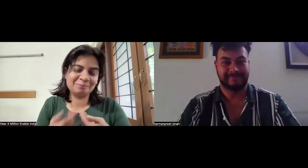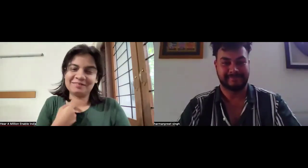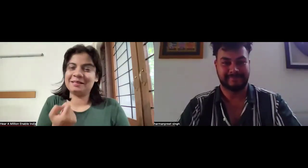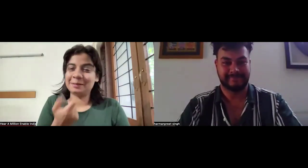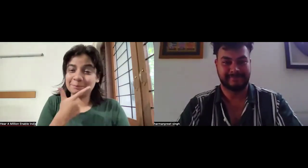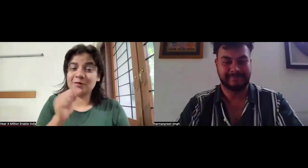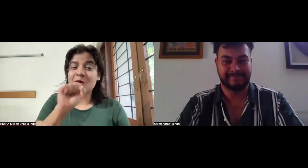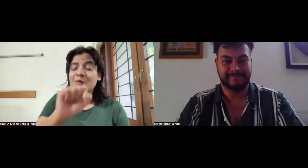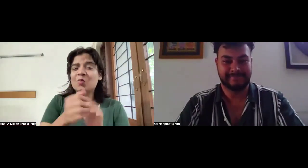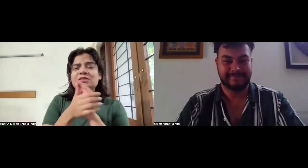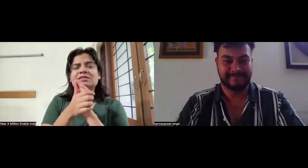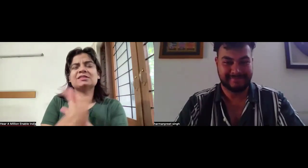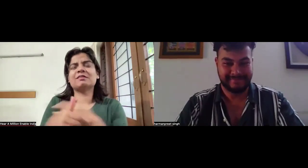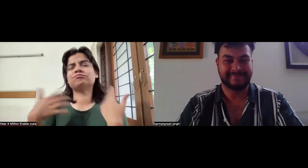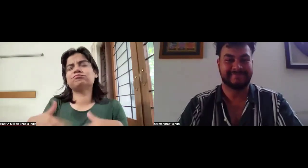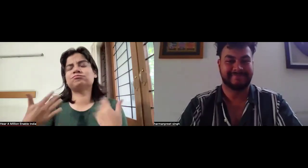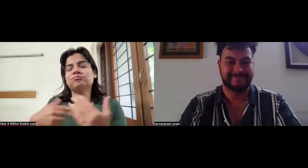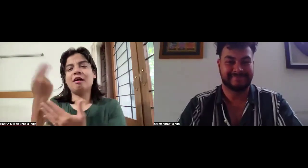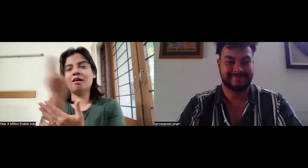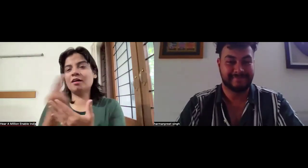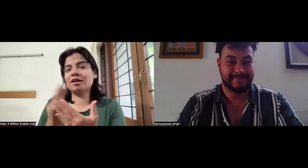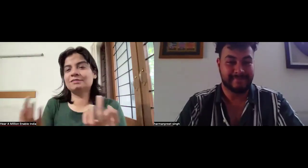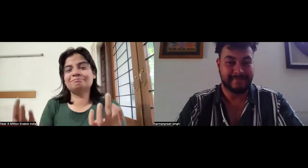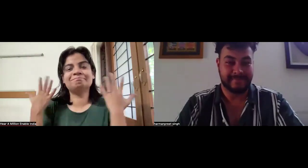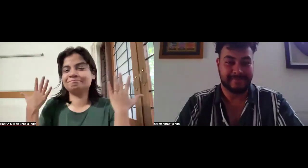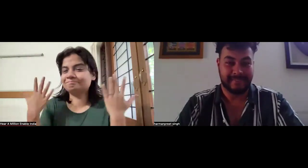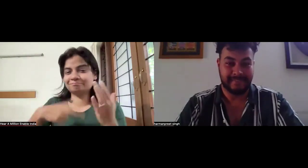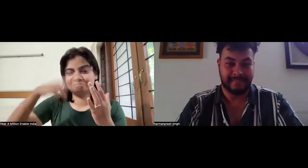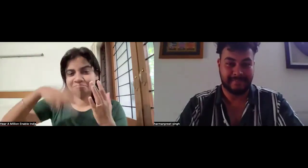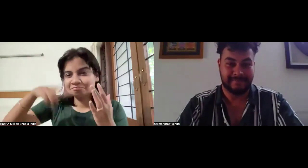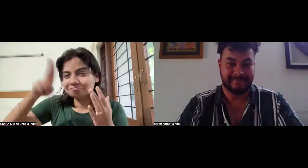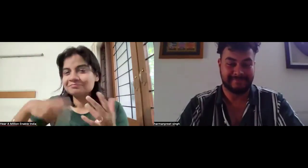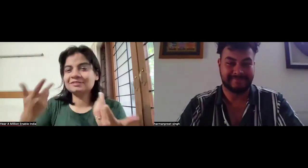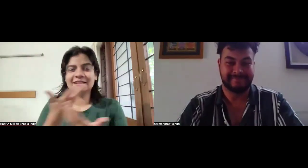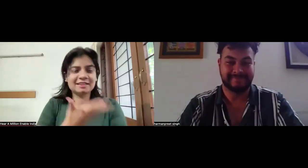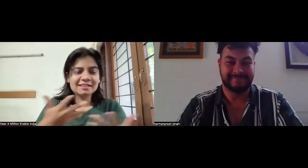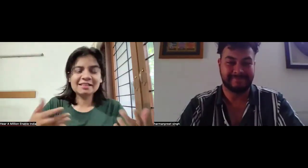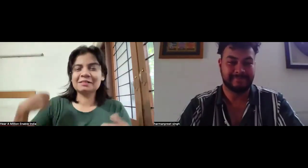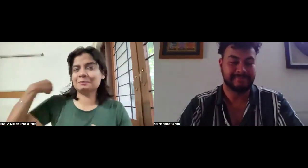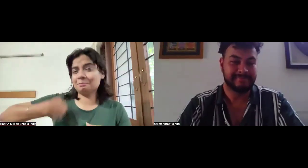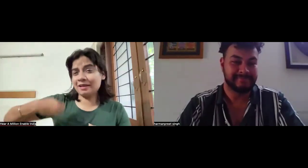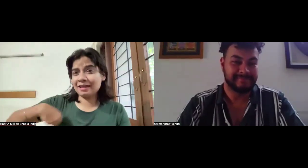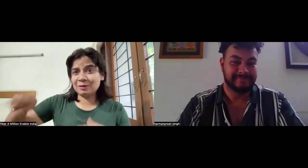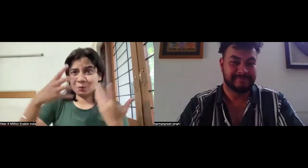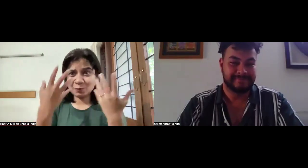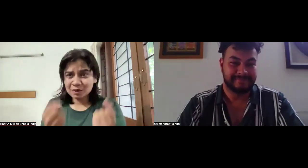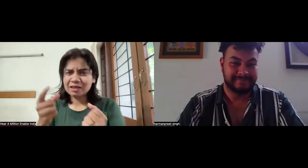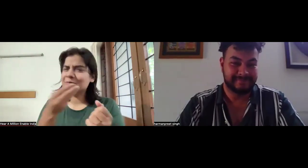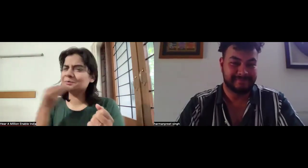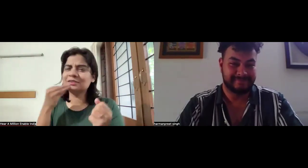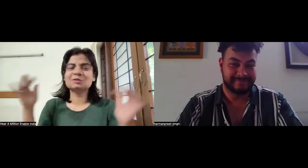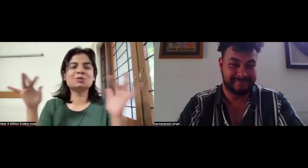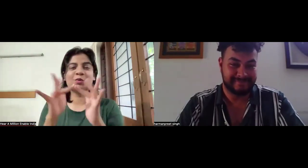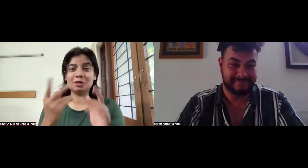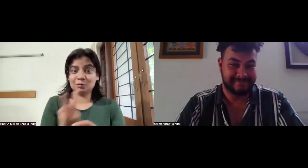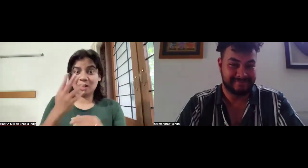here, Harmanpreet, to support you. Welcome. Thank you so much for accepting to be the moderator for this program. I've been seeing